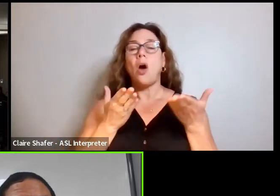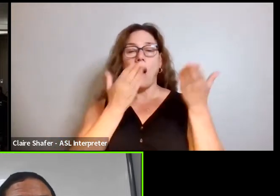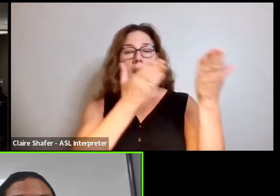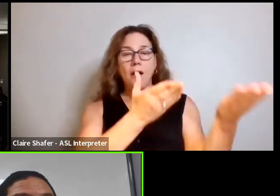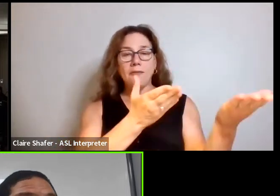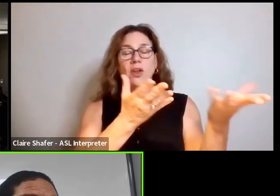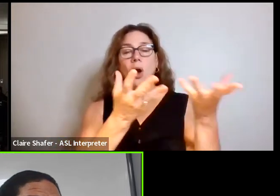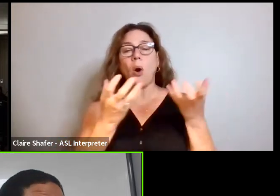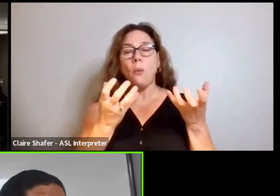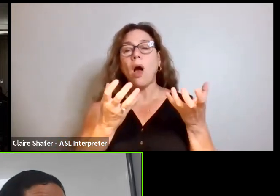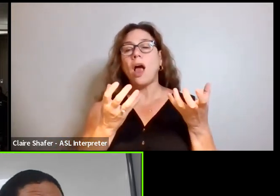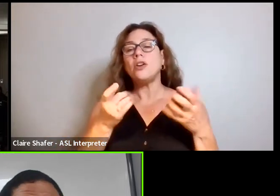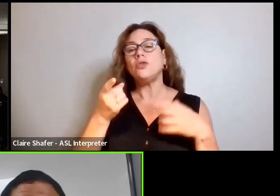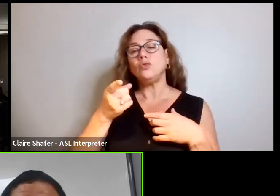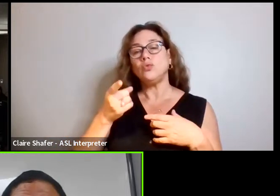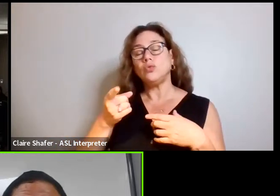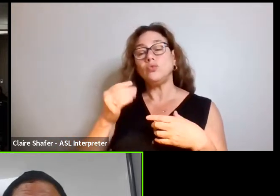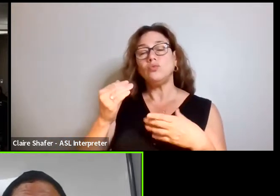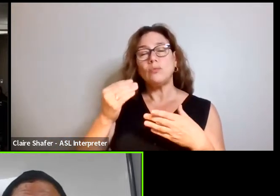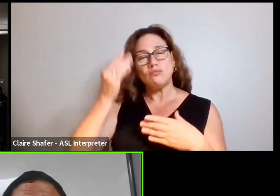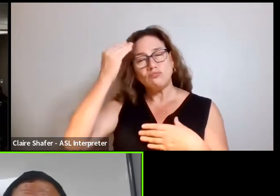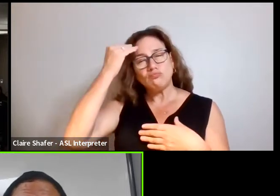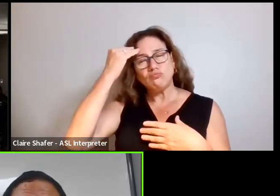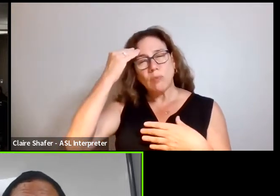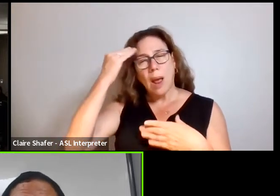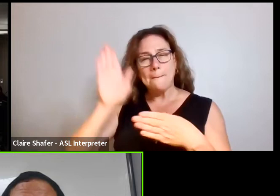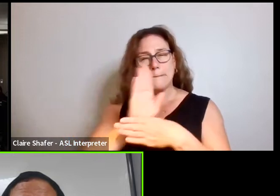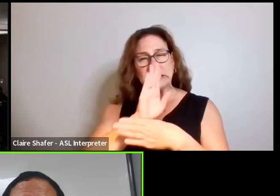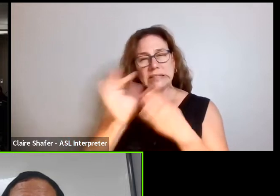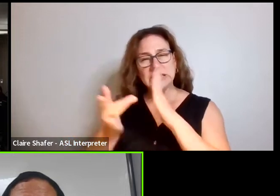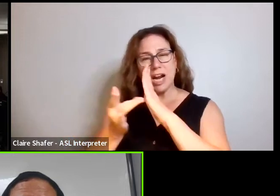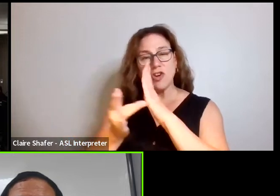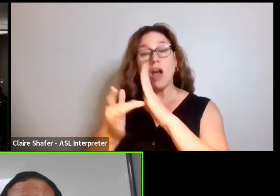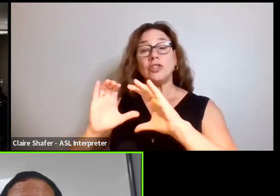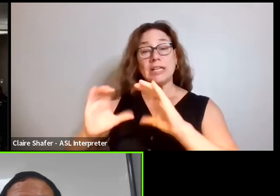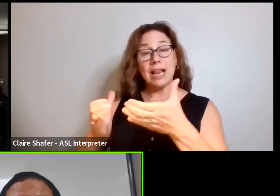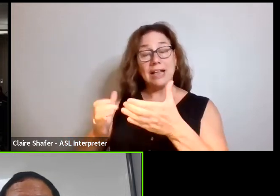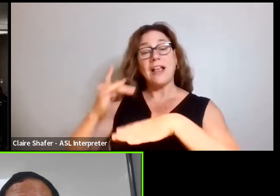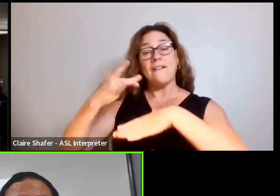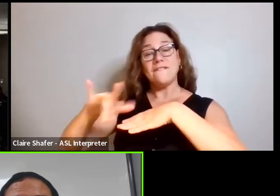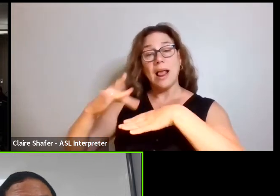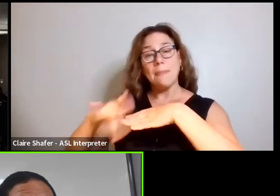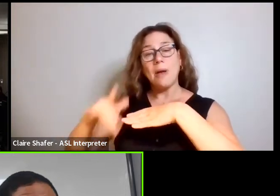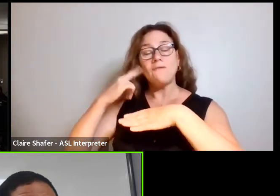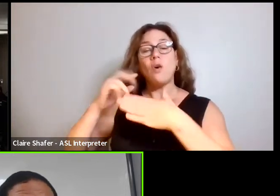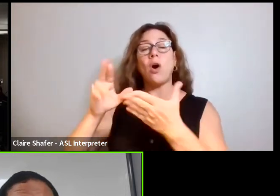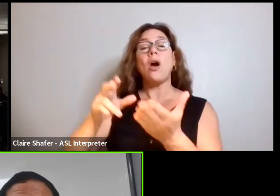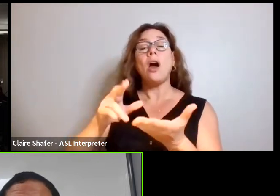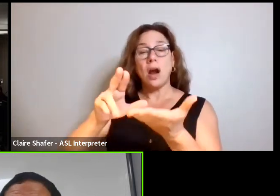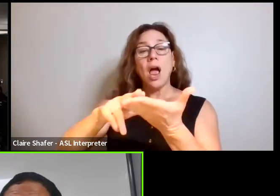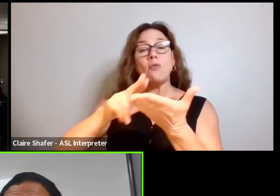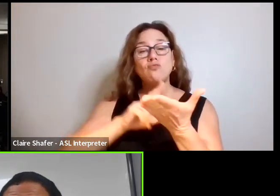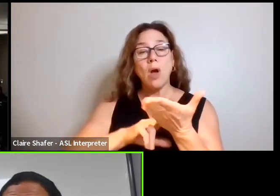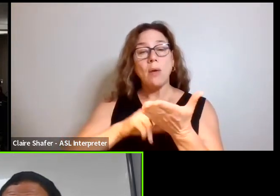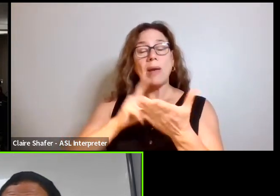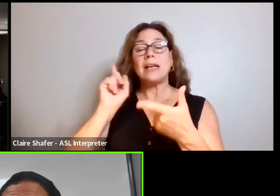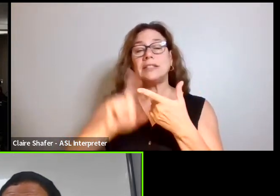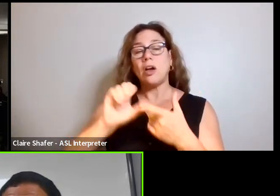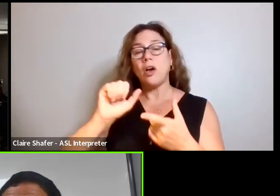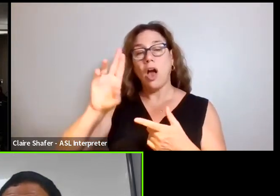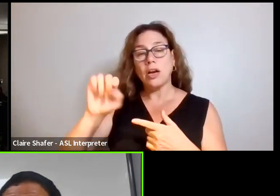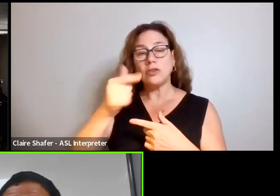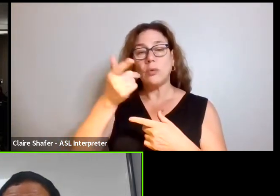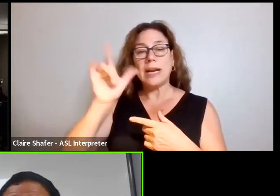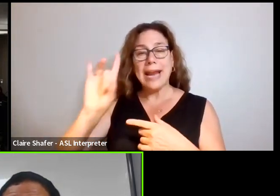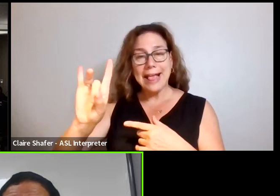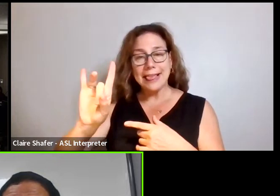attention to the business technology classes that are available for enrollment until August 28th of this year. All